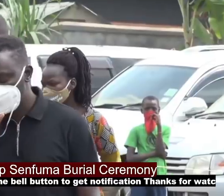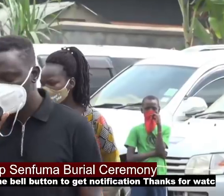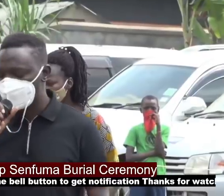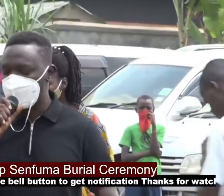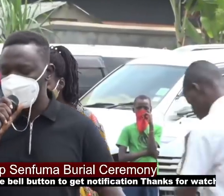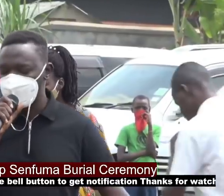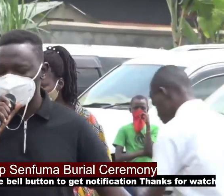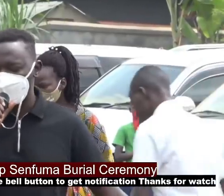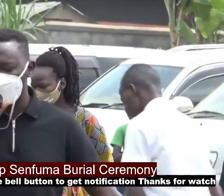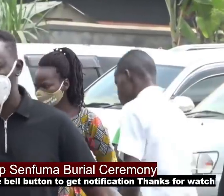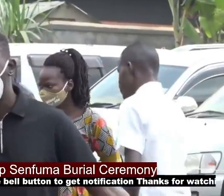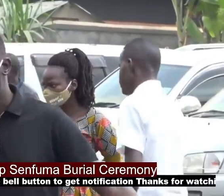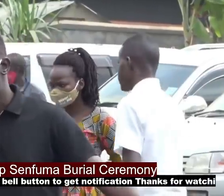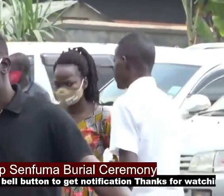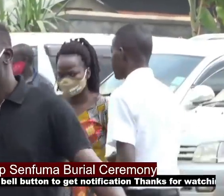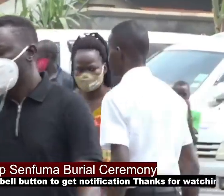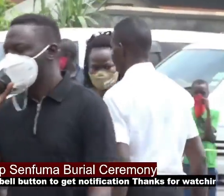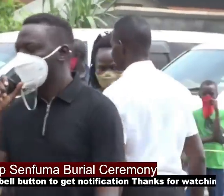omulokozi tukaimbe fena